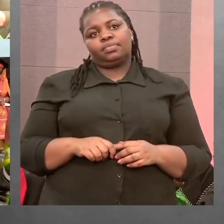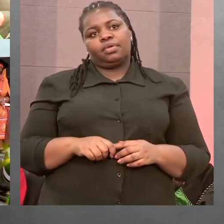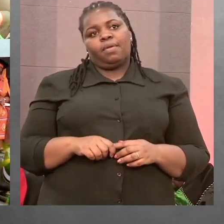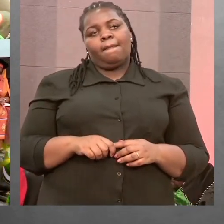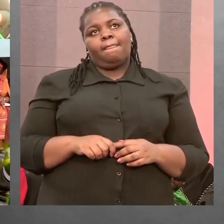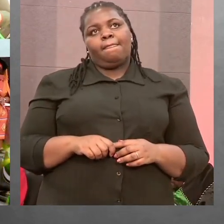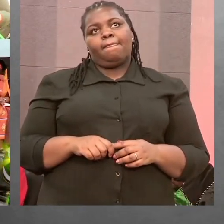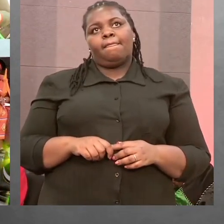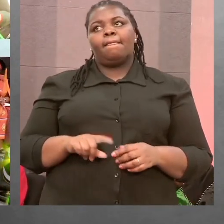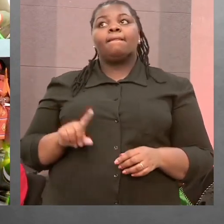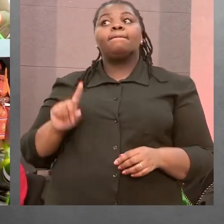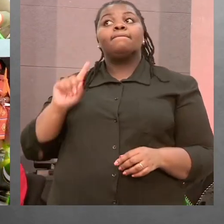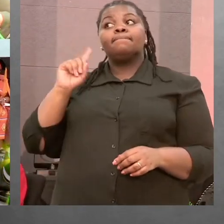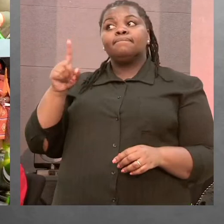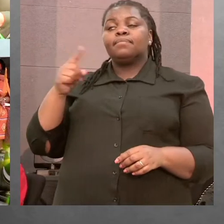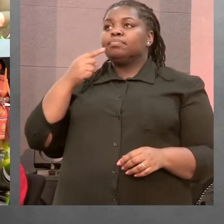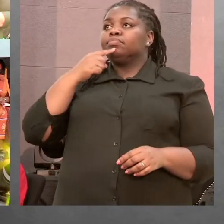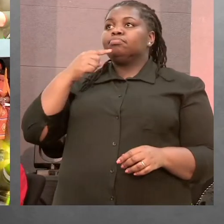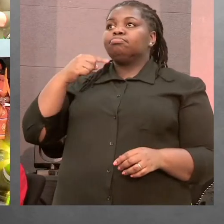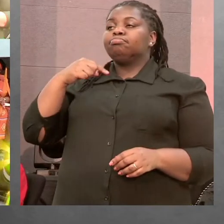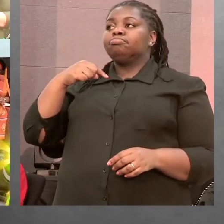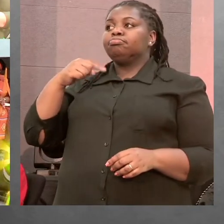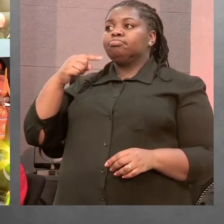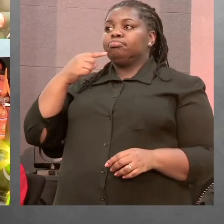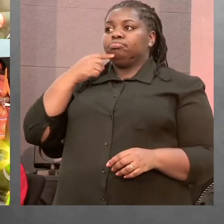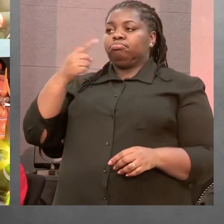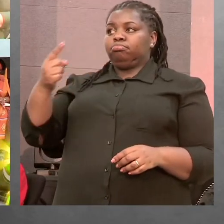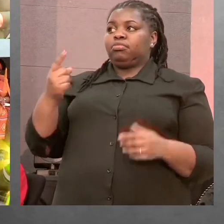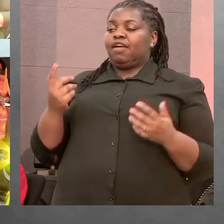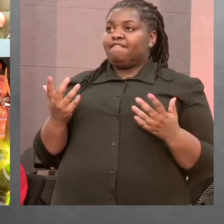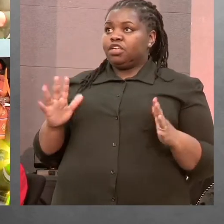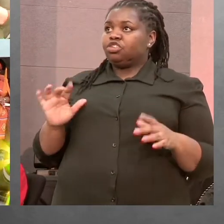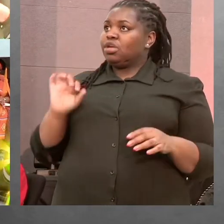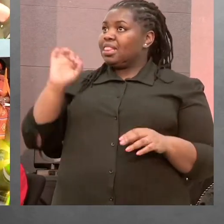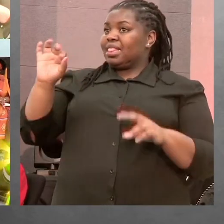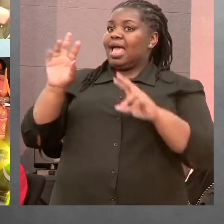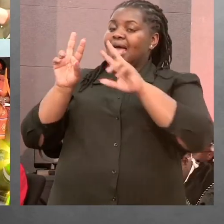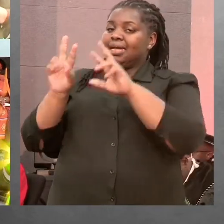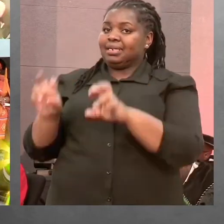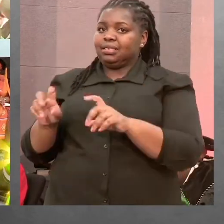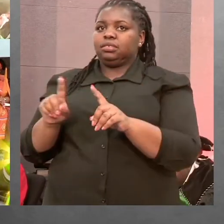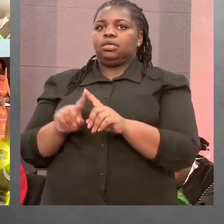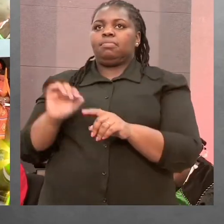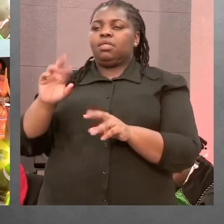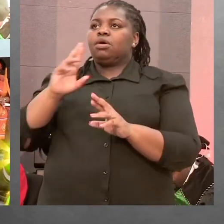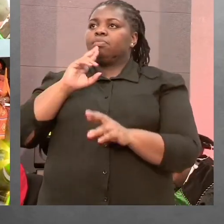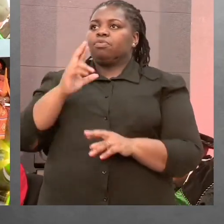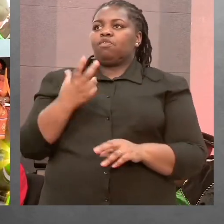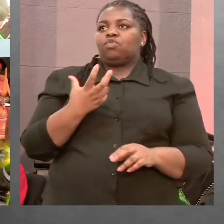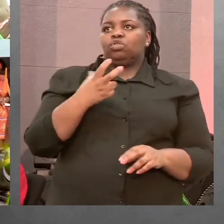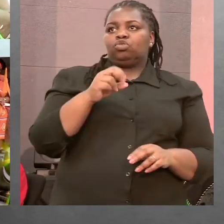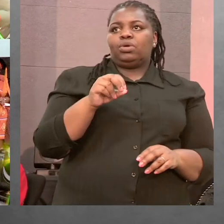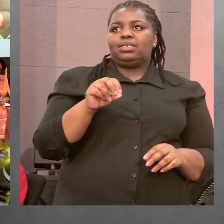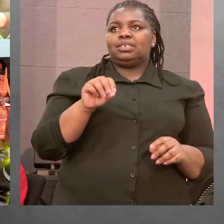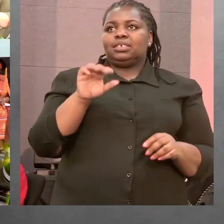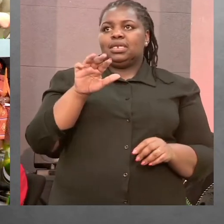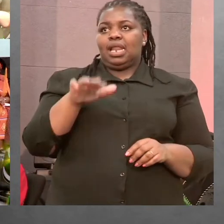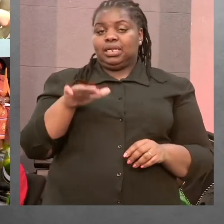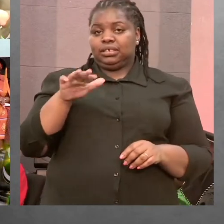PELS has already indicated in their research and report of 2019